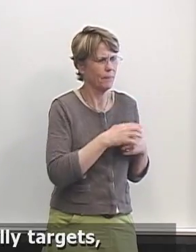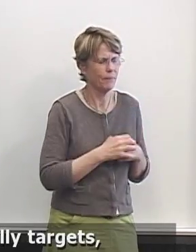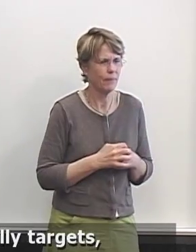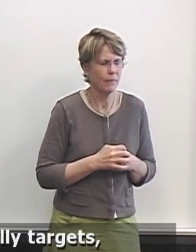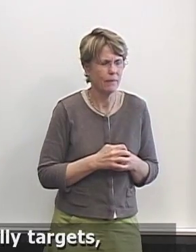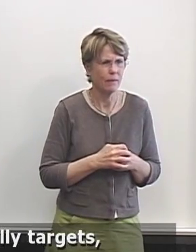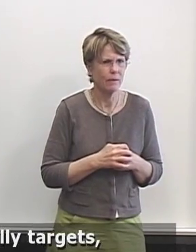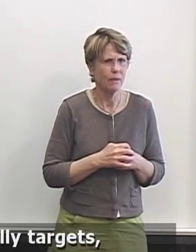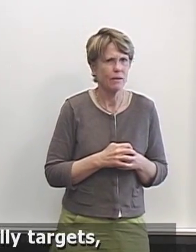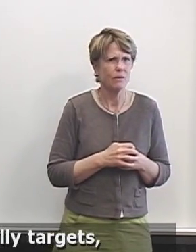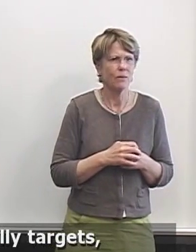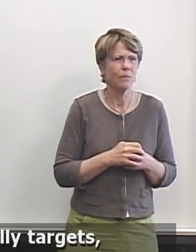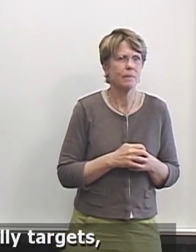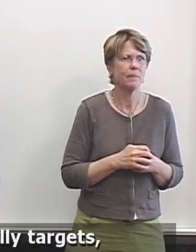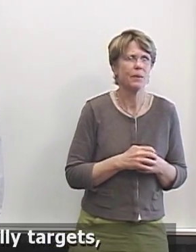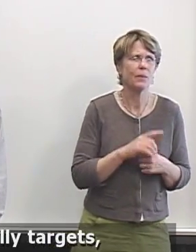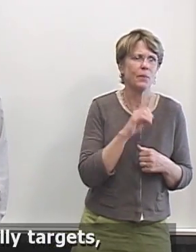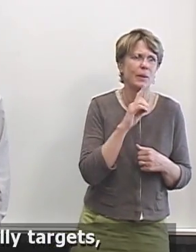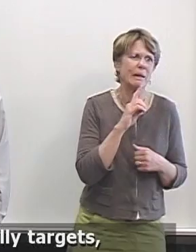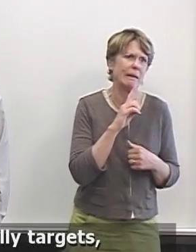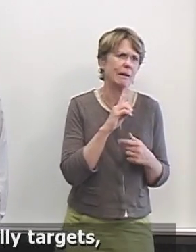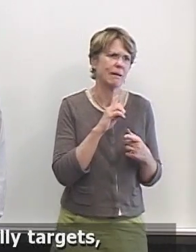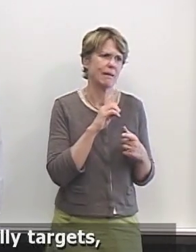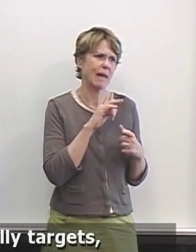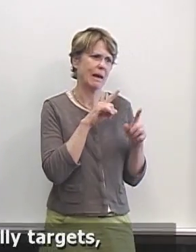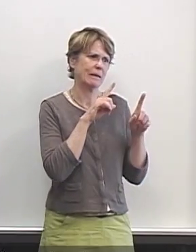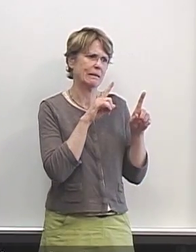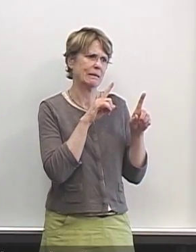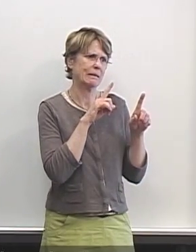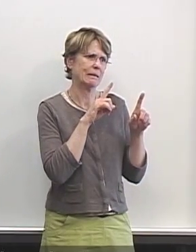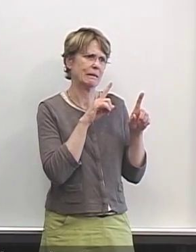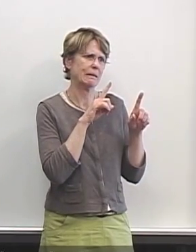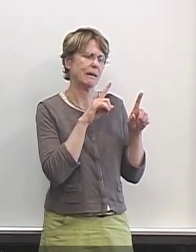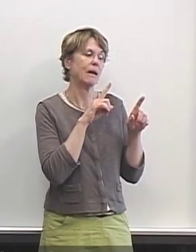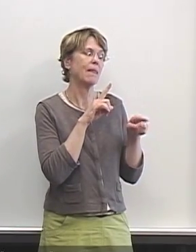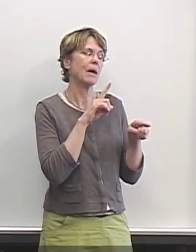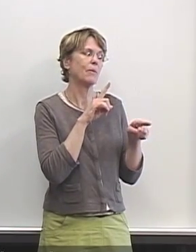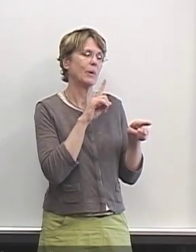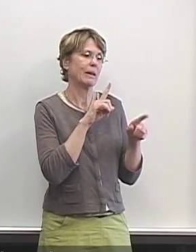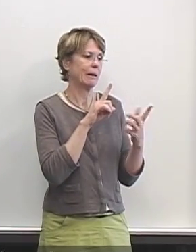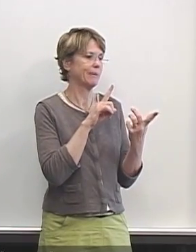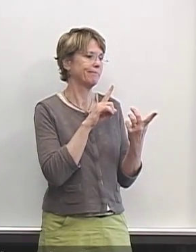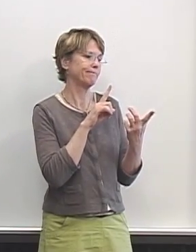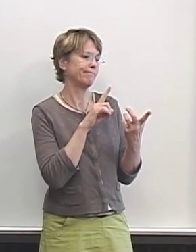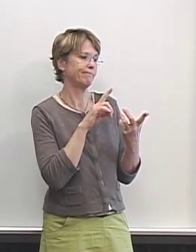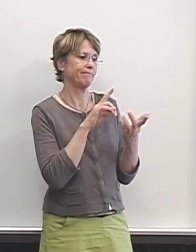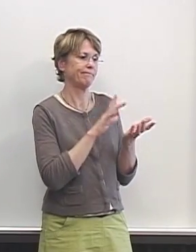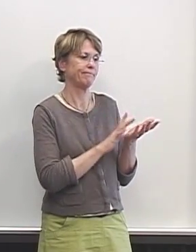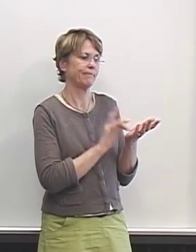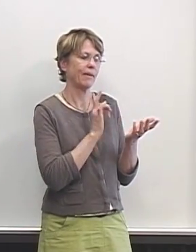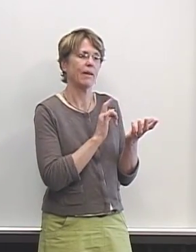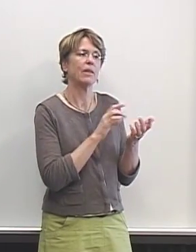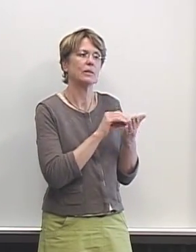So it really targets, in some cases, our students' weakest area.